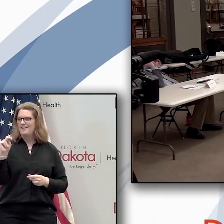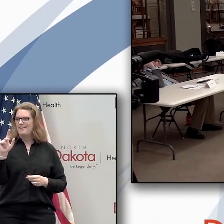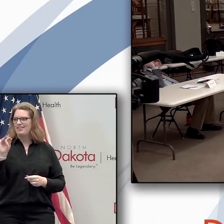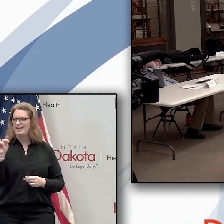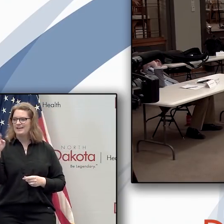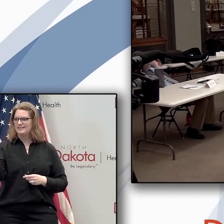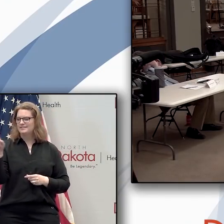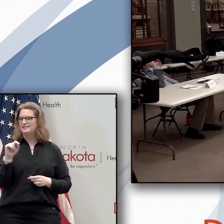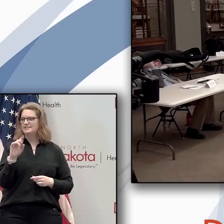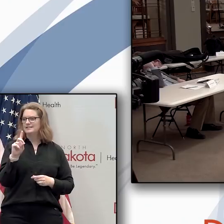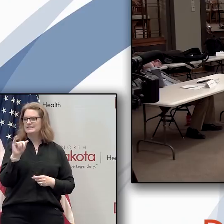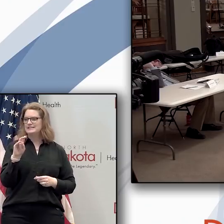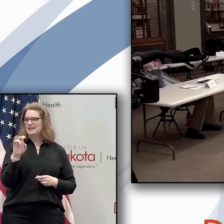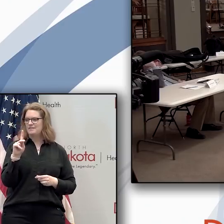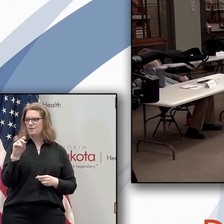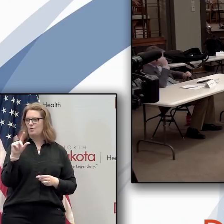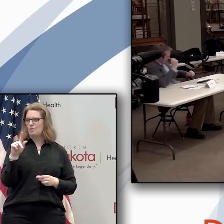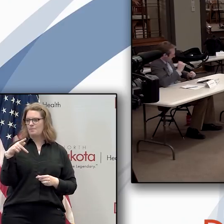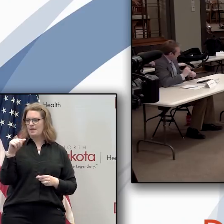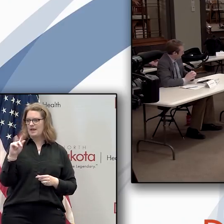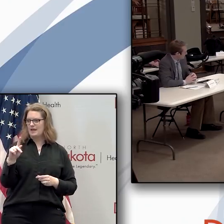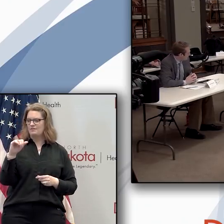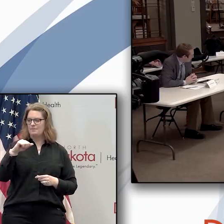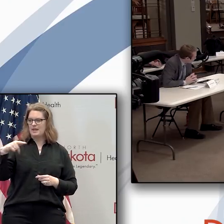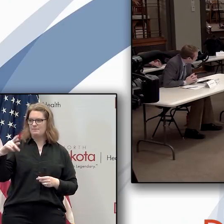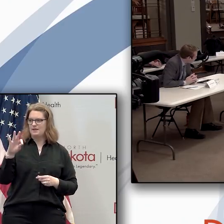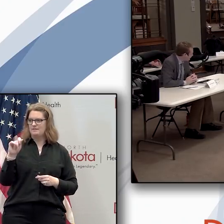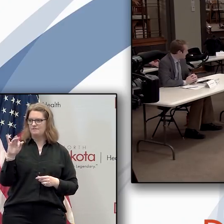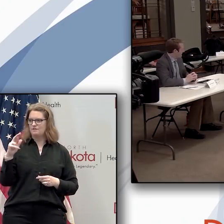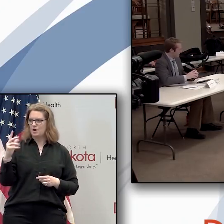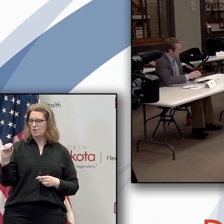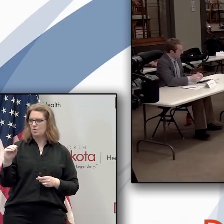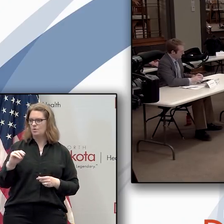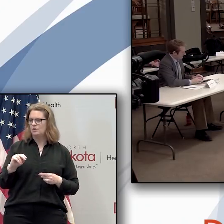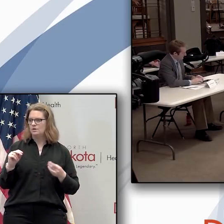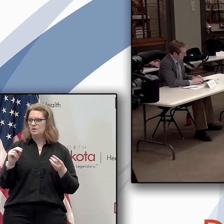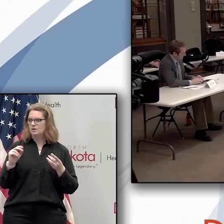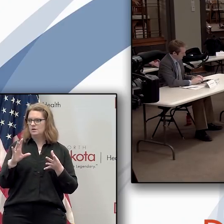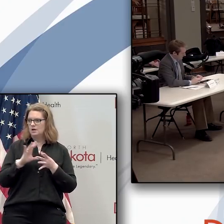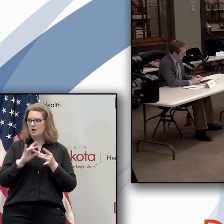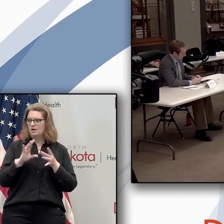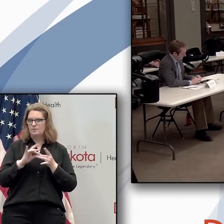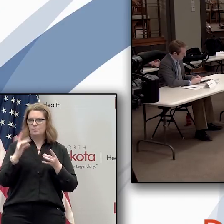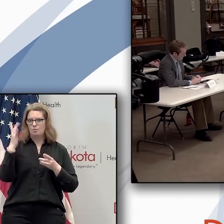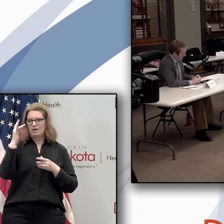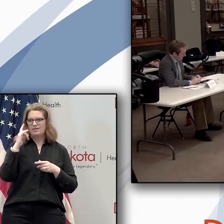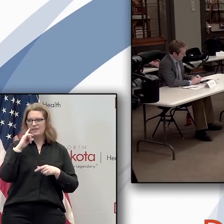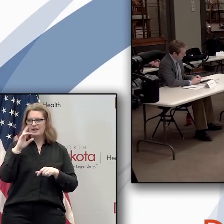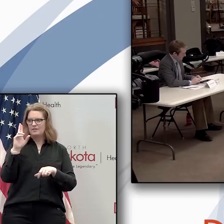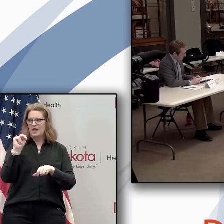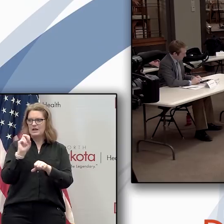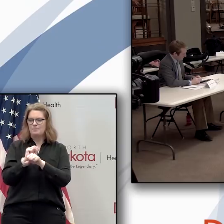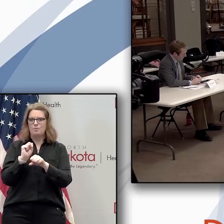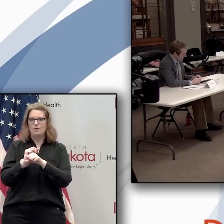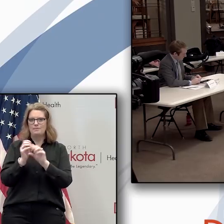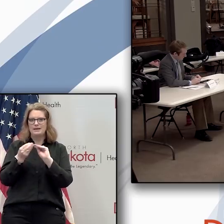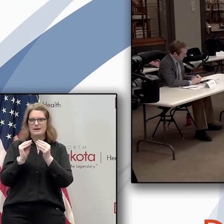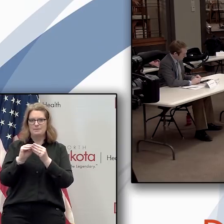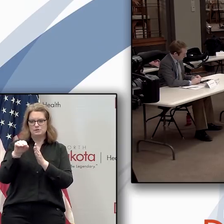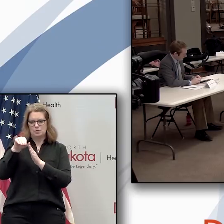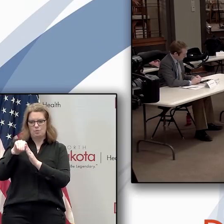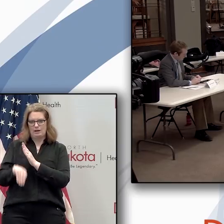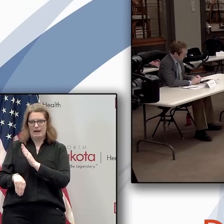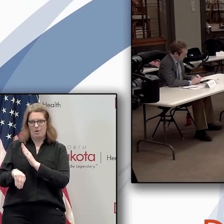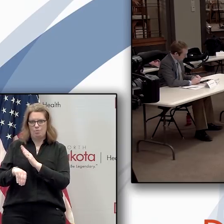online. Dave Kolpak with the AP in Fargo. Can you comment on why you think the unemployment numbers are going down?